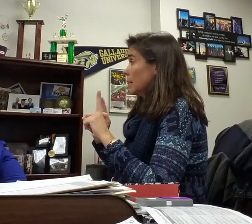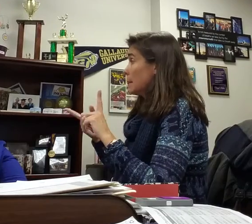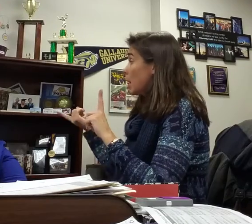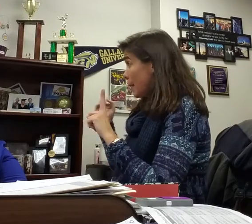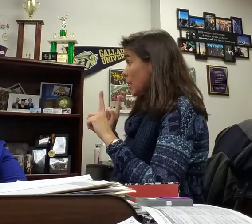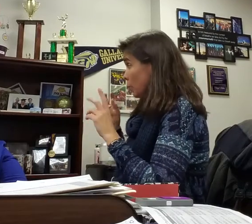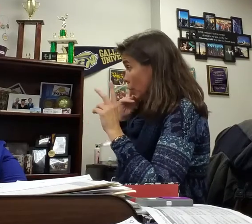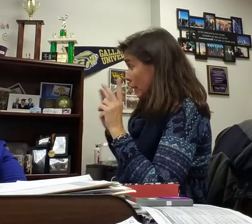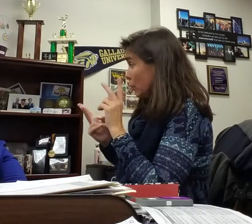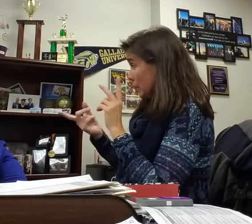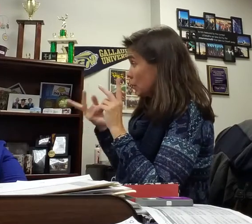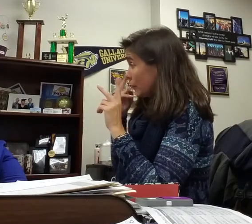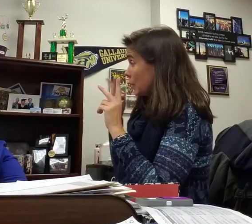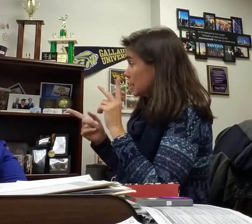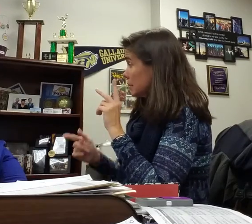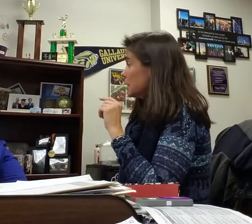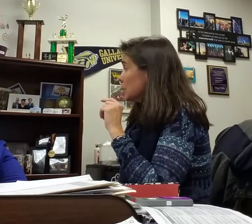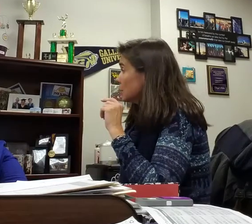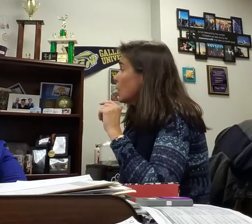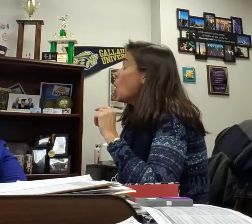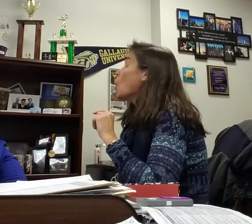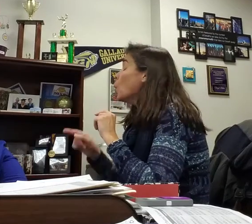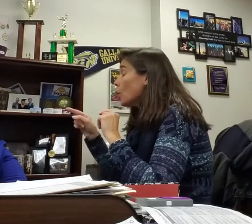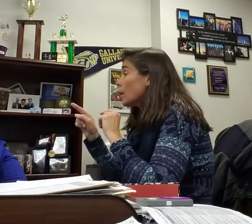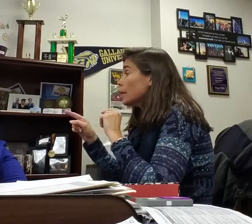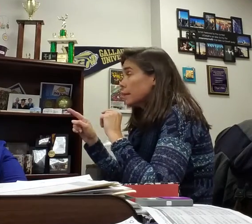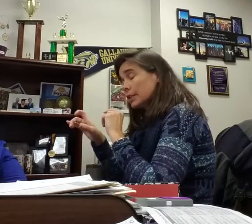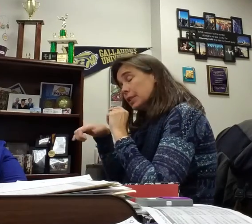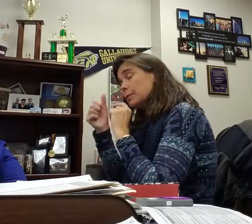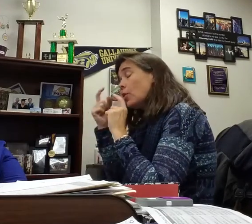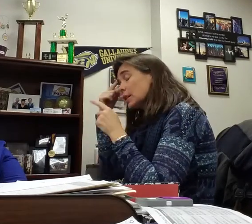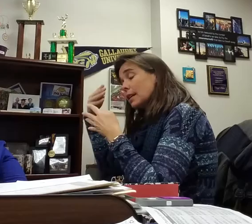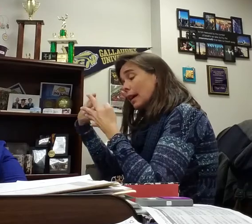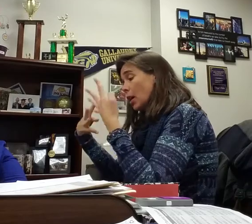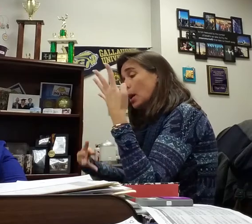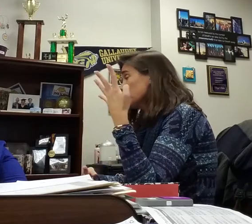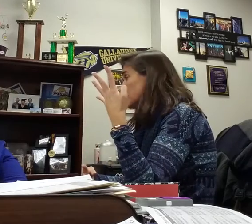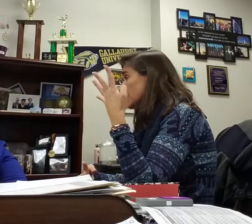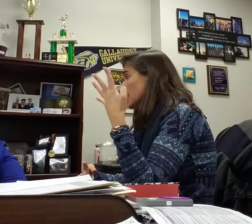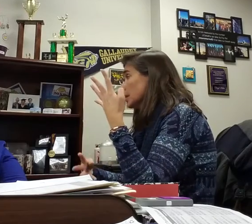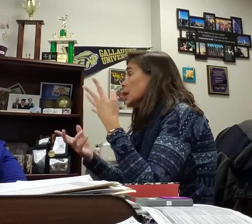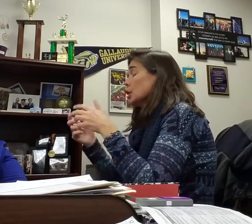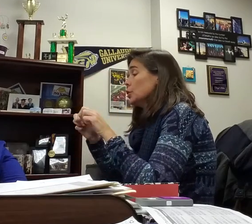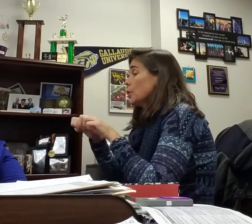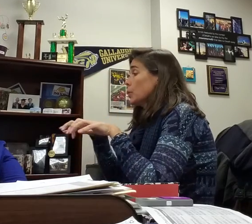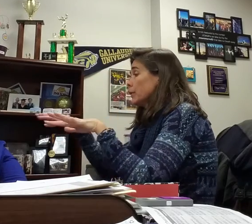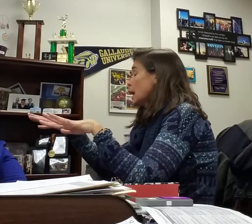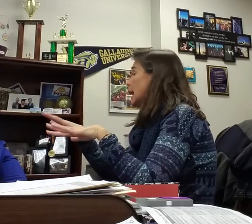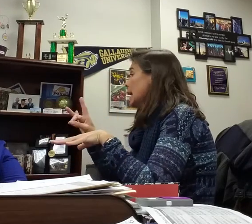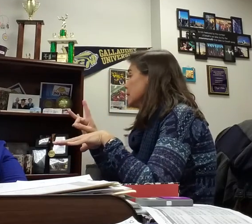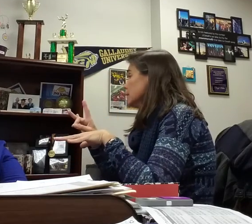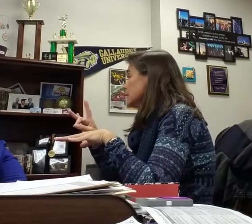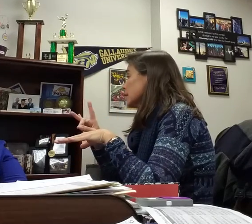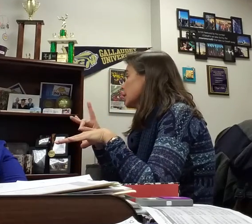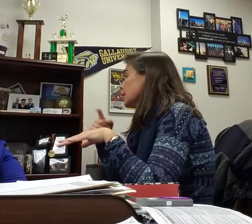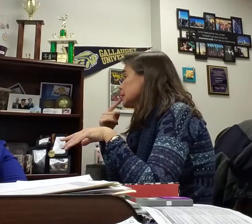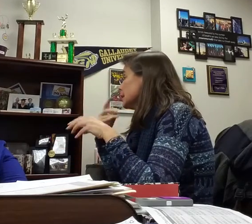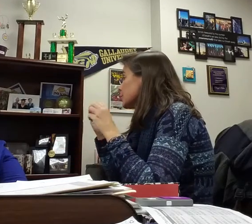them, come on up where so everyone can see you. Okay. Or there's even more, because I like options are good. You know that we've got 8 hearing teachers